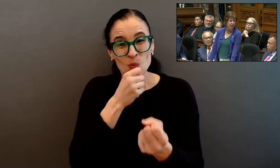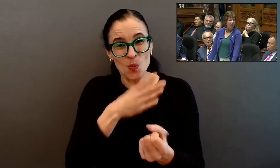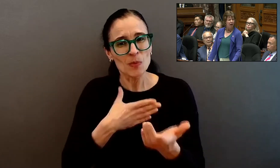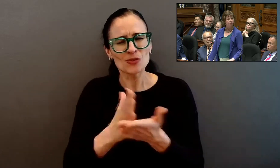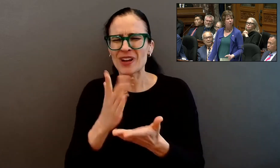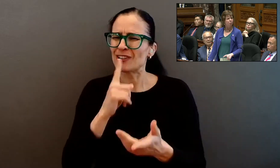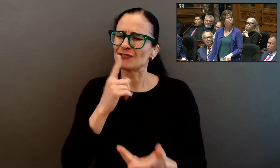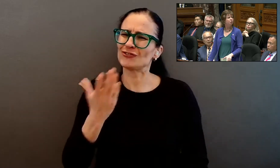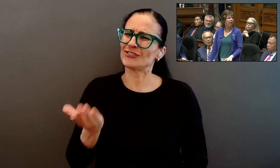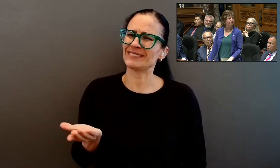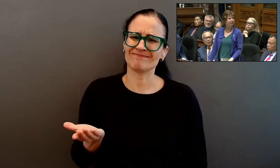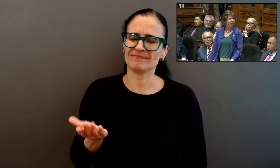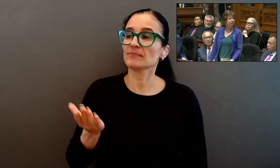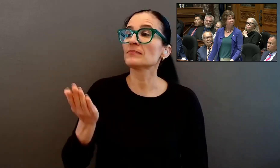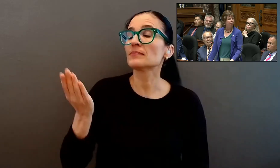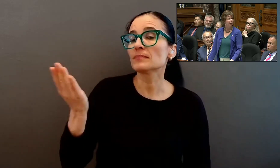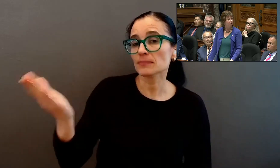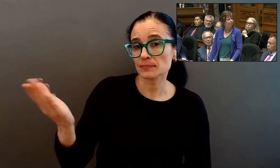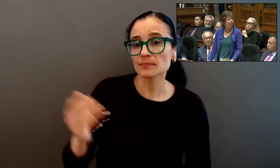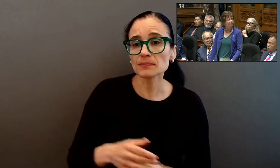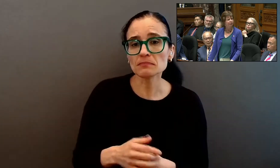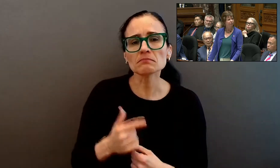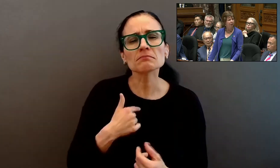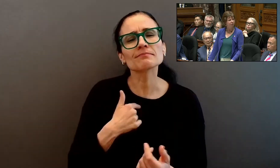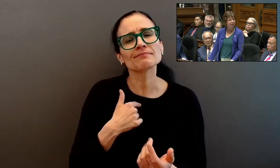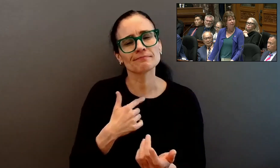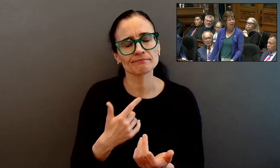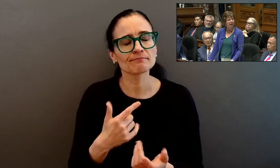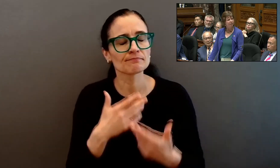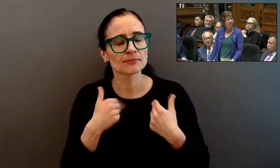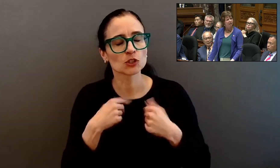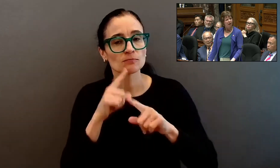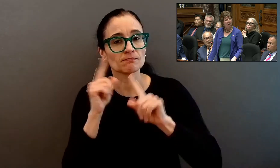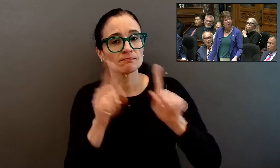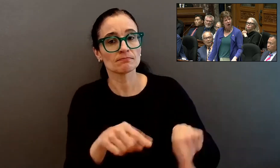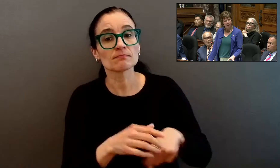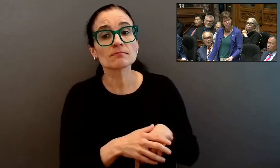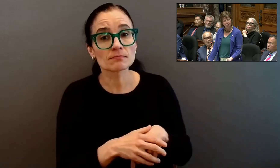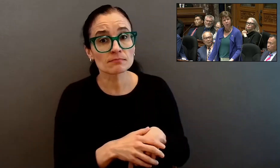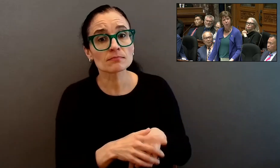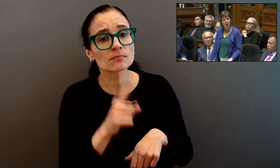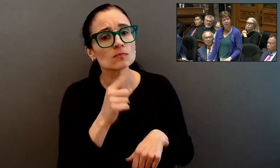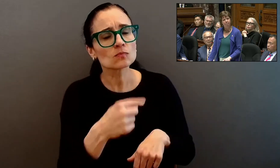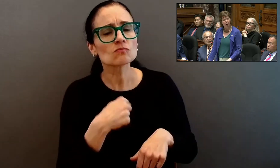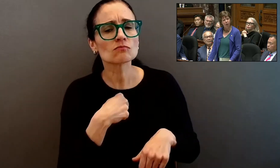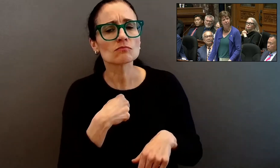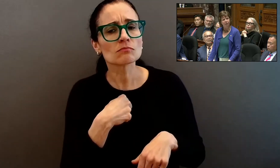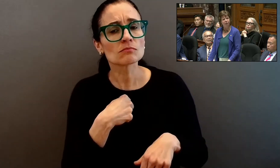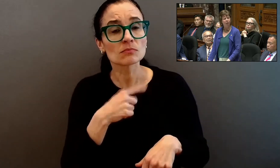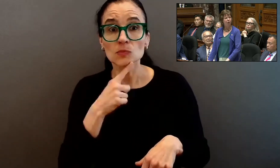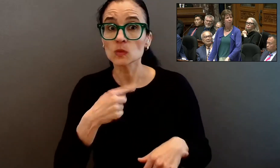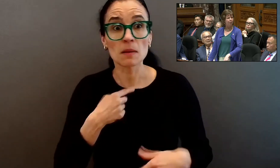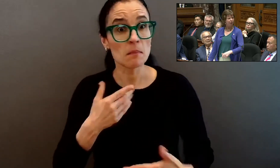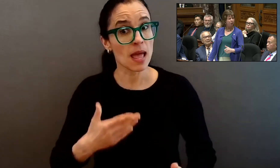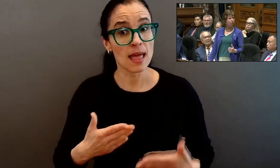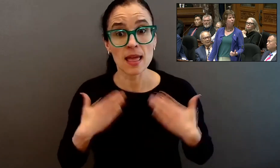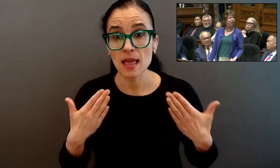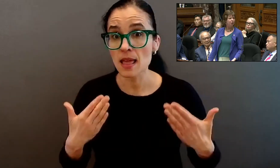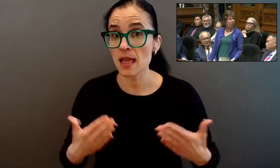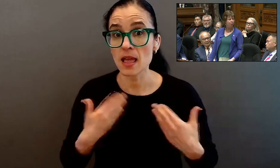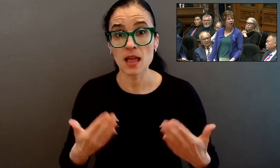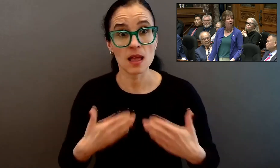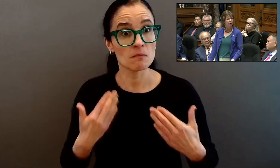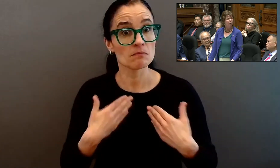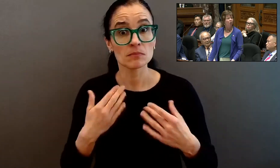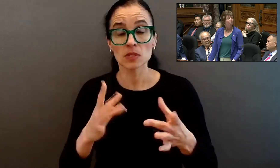see 2 new data sets for outcomes in the downtown east side. Up to March of this year compared to 1